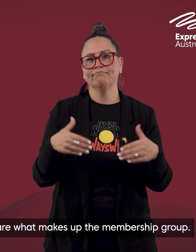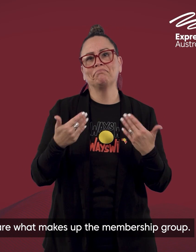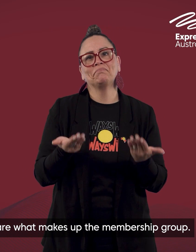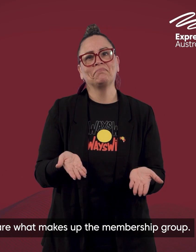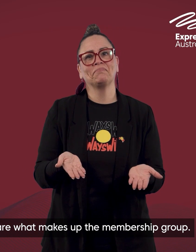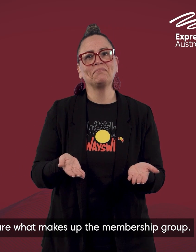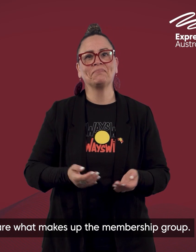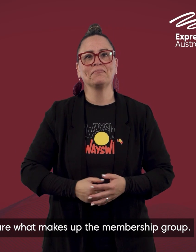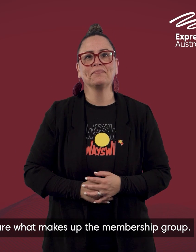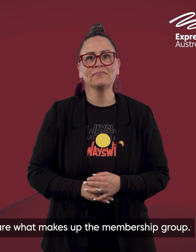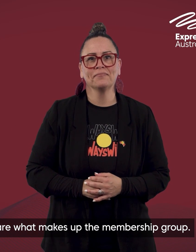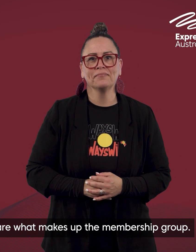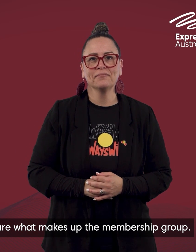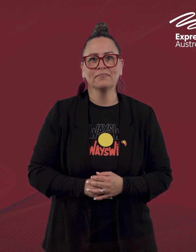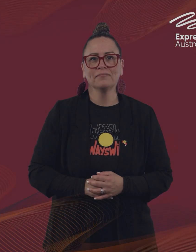group.